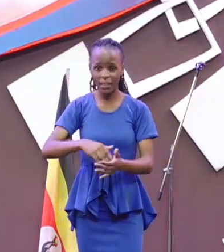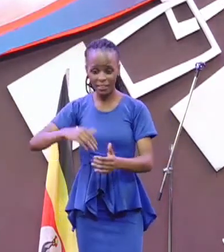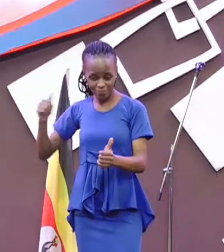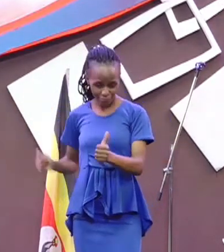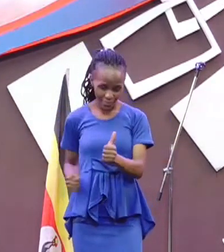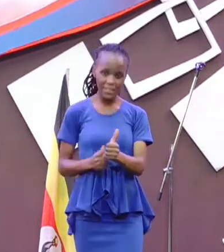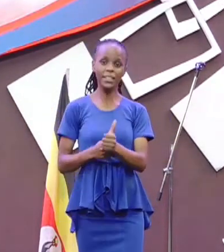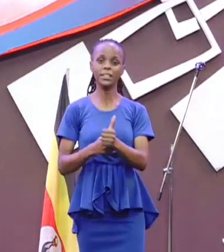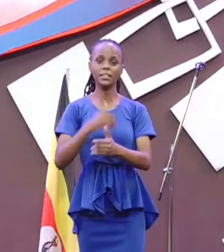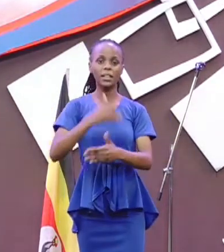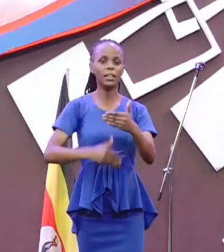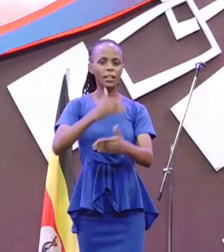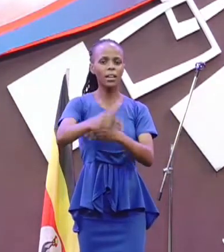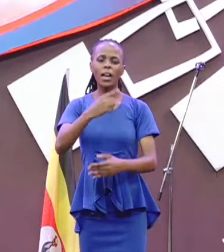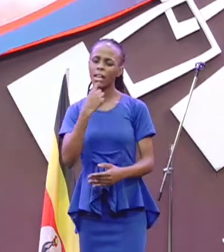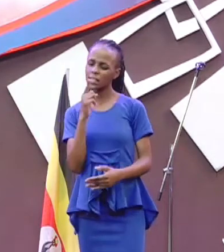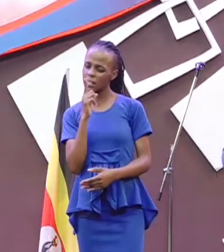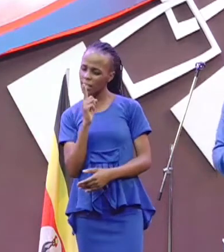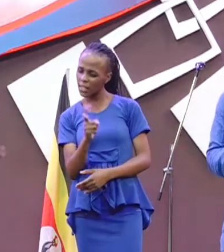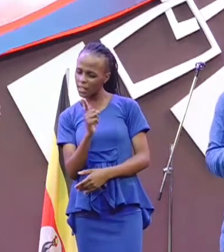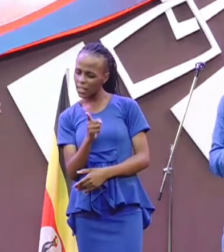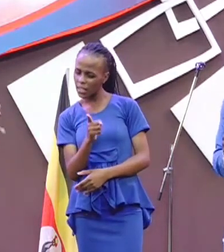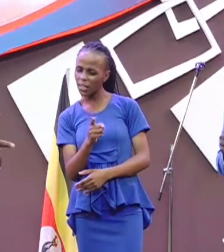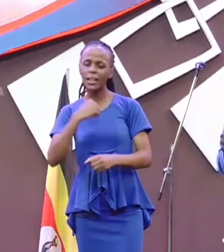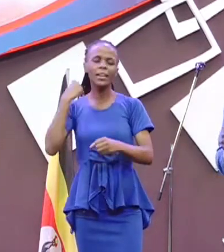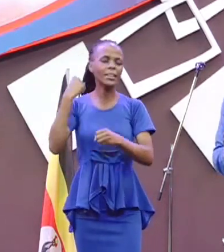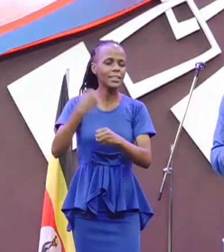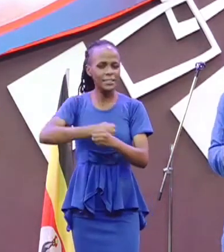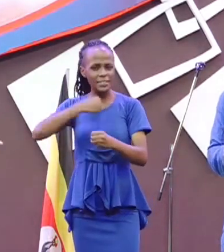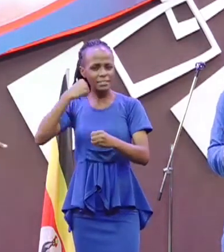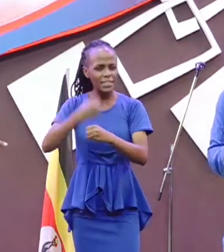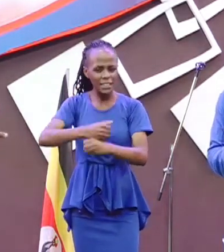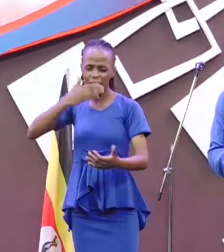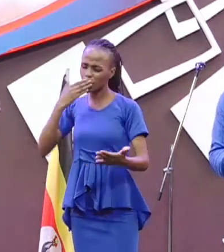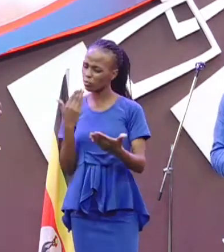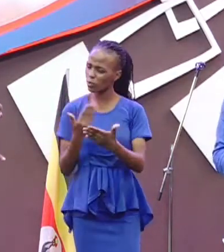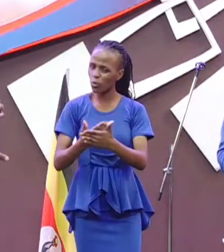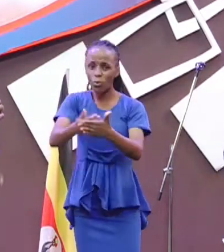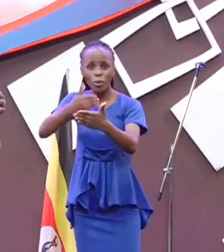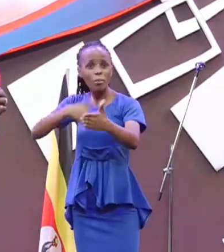They bring him in. And they say, Nakole birungi byali mu maaso.